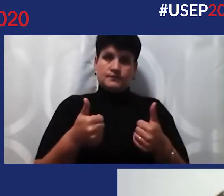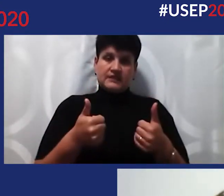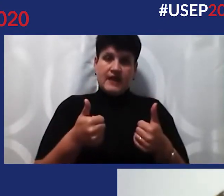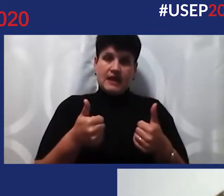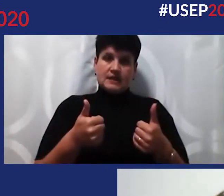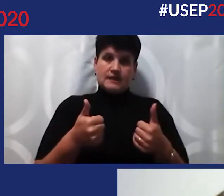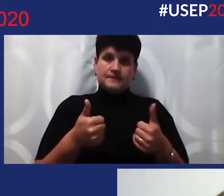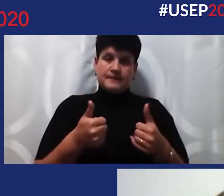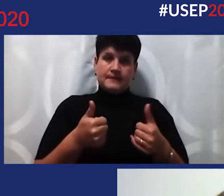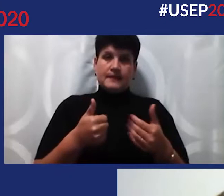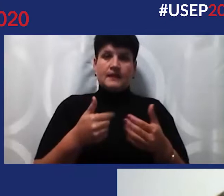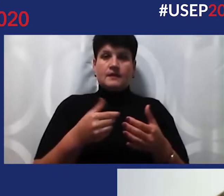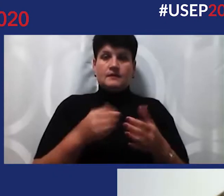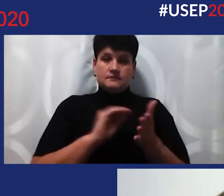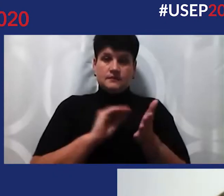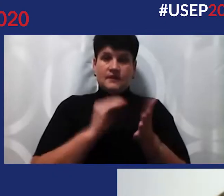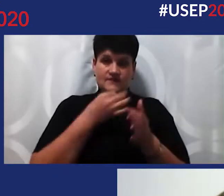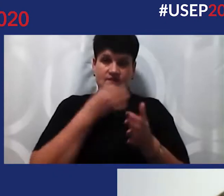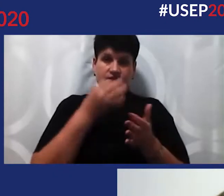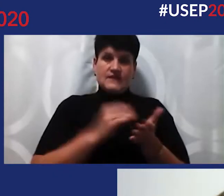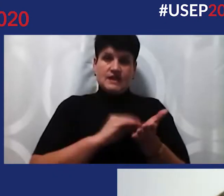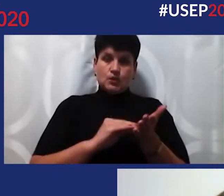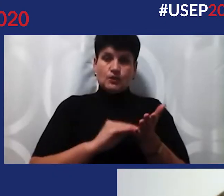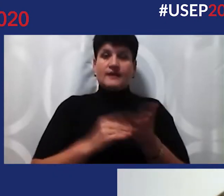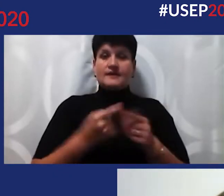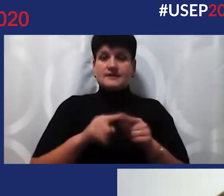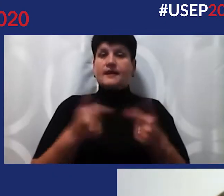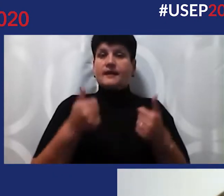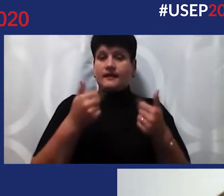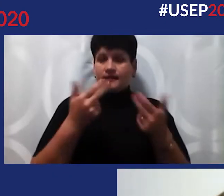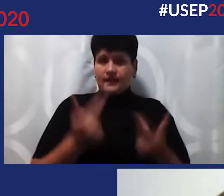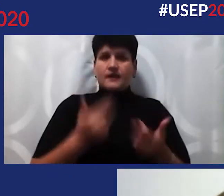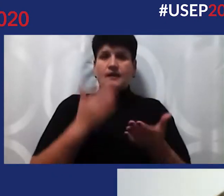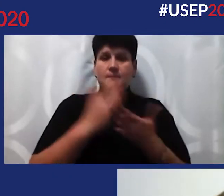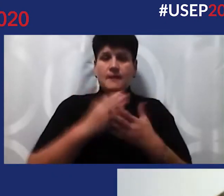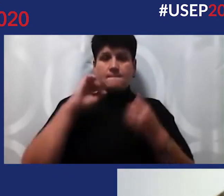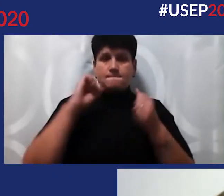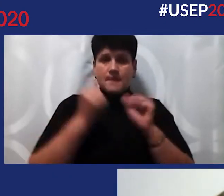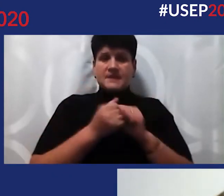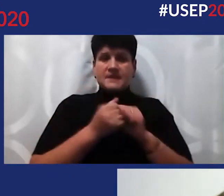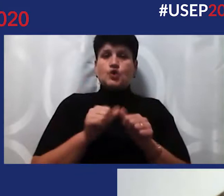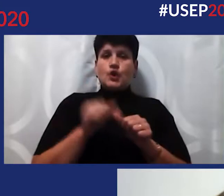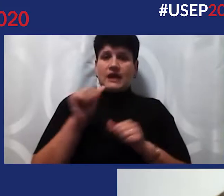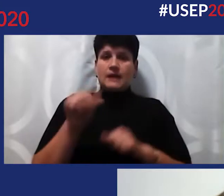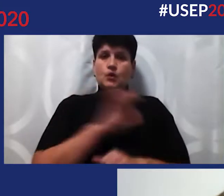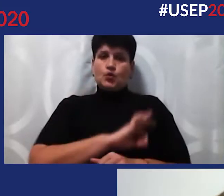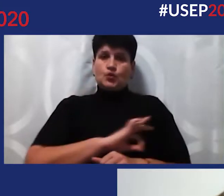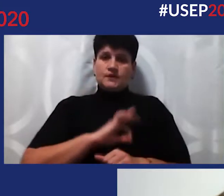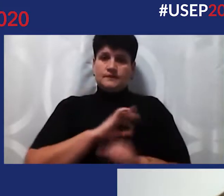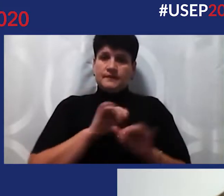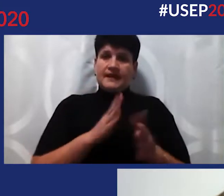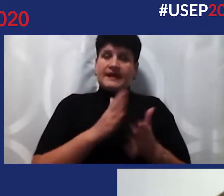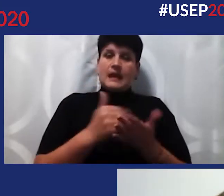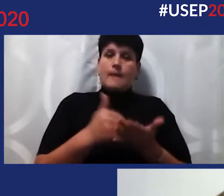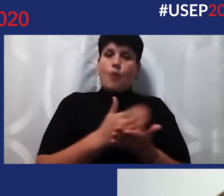and lawyers are more or less positive about this draft. But even if it's true, in addition